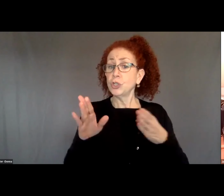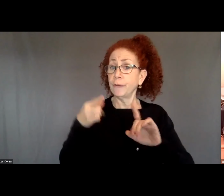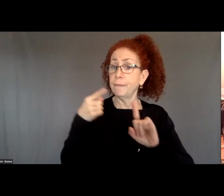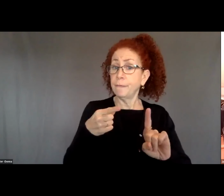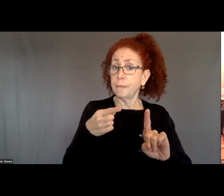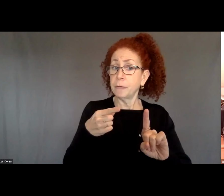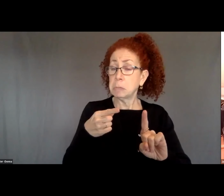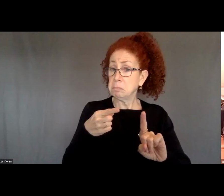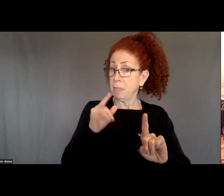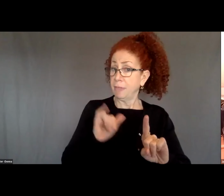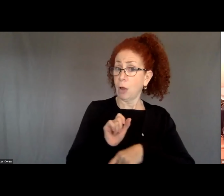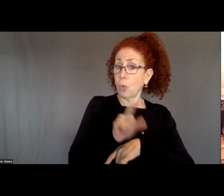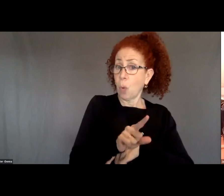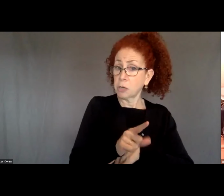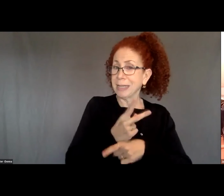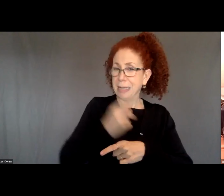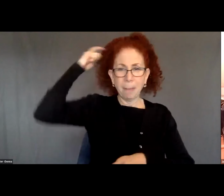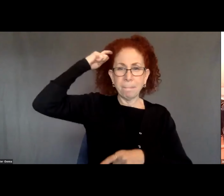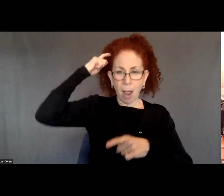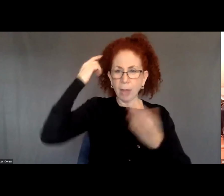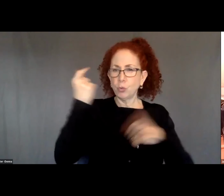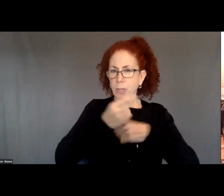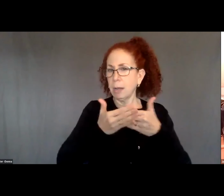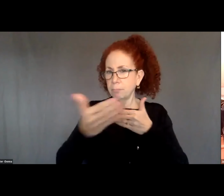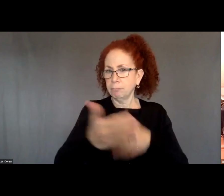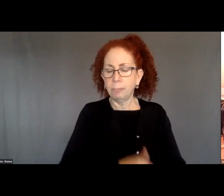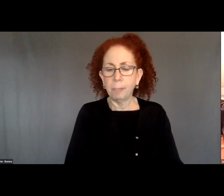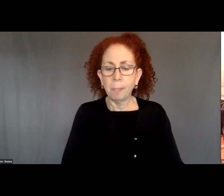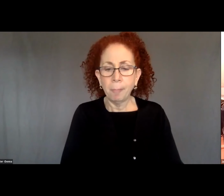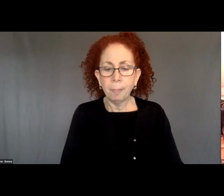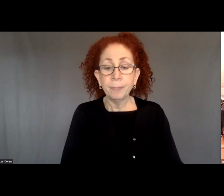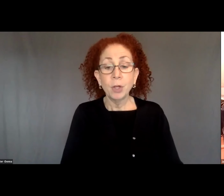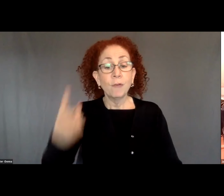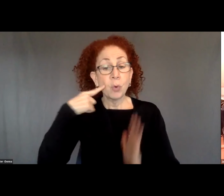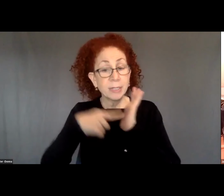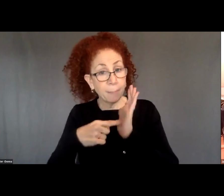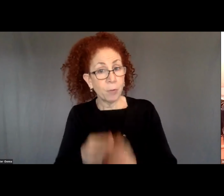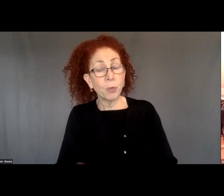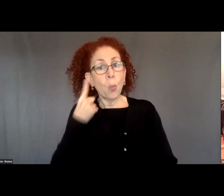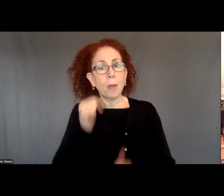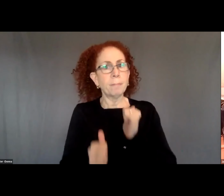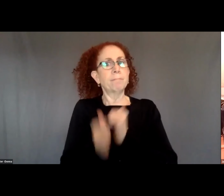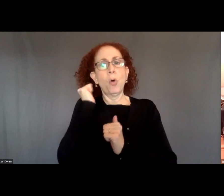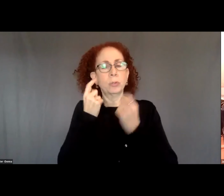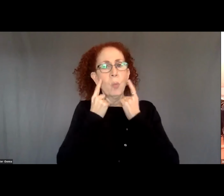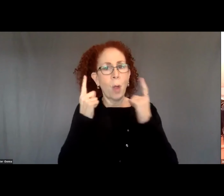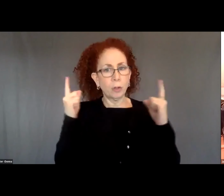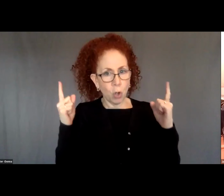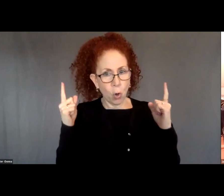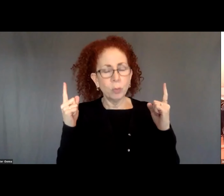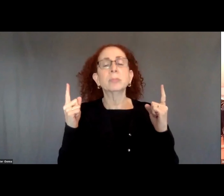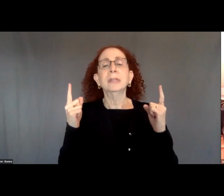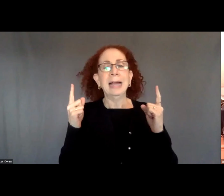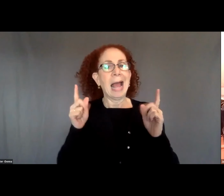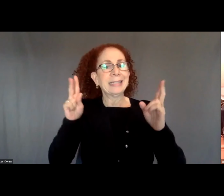is a question to keep in mind for today. For example, in one of the most well-known and